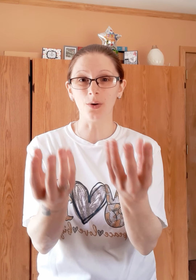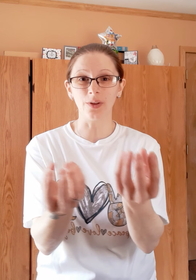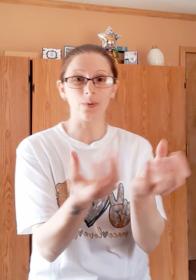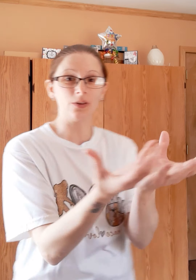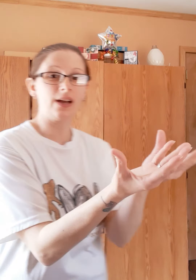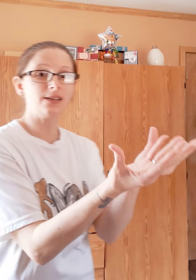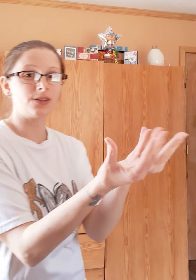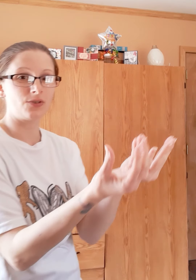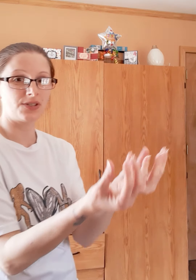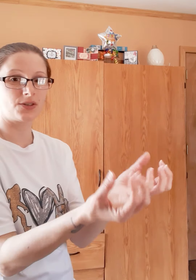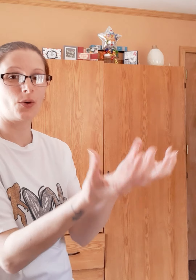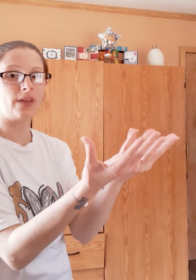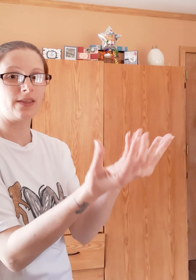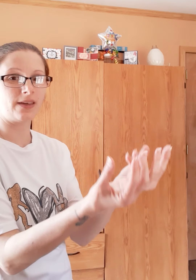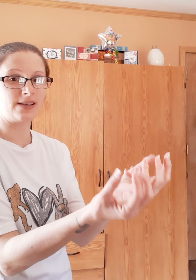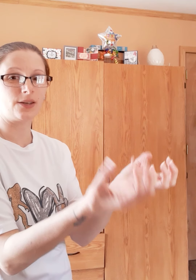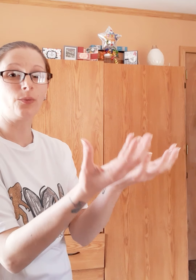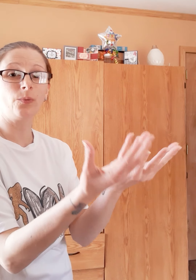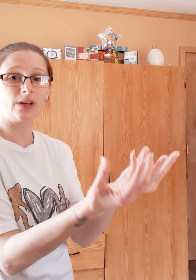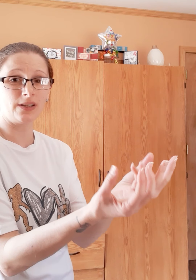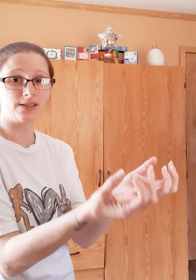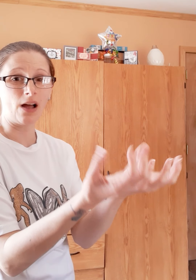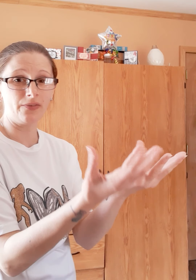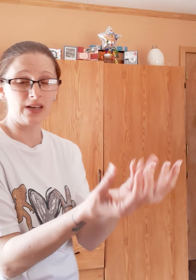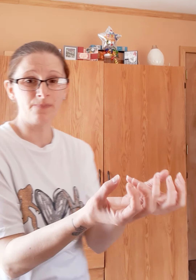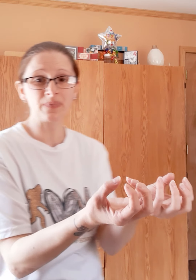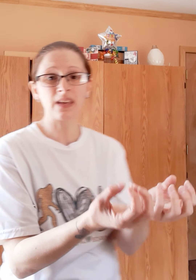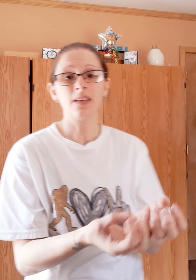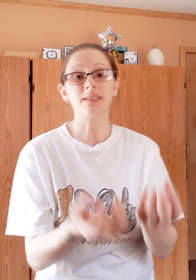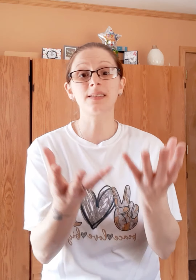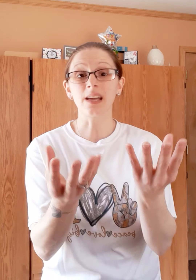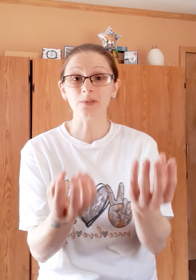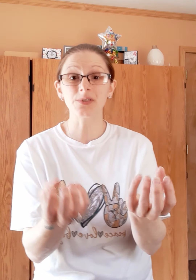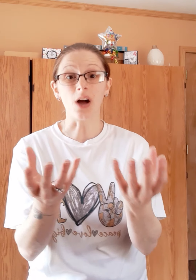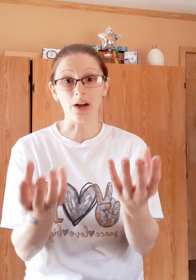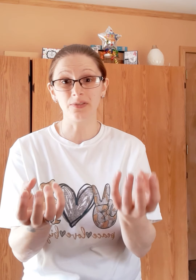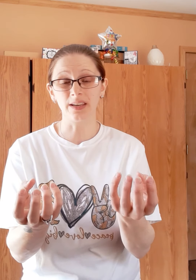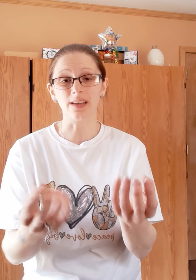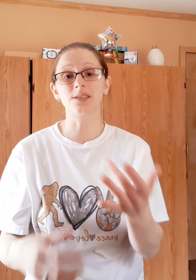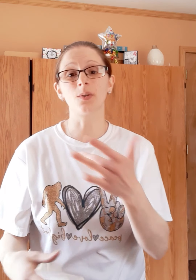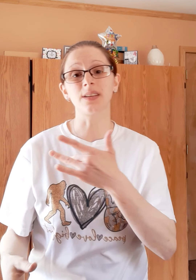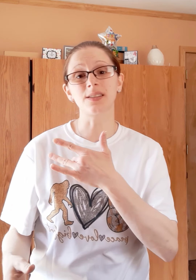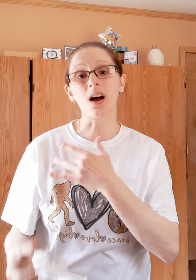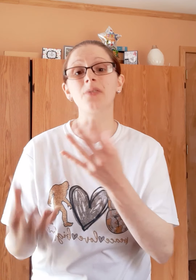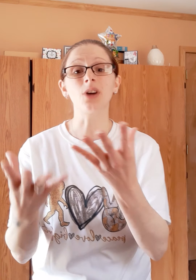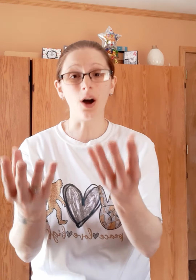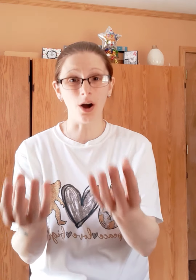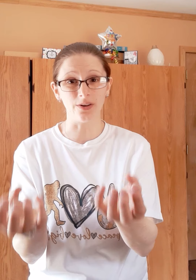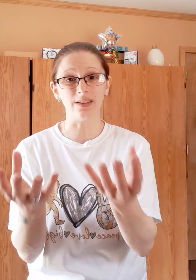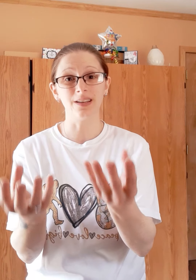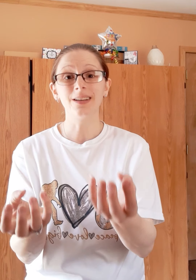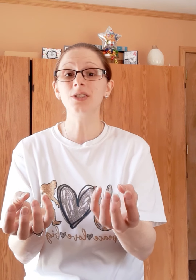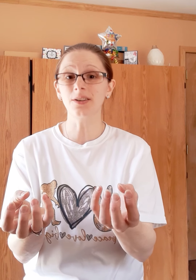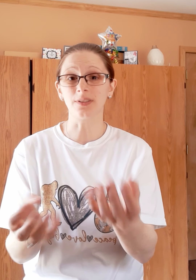like real nice. So you're just going like this, like really softly. This is a sign for soft again. So it's like soft-hearted,